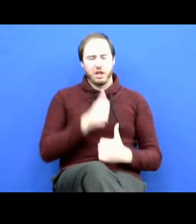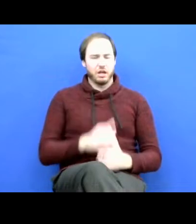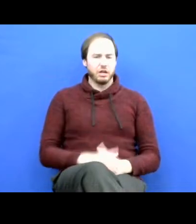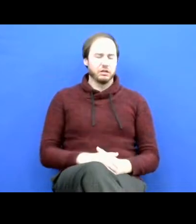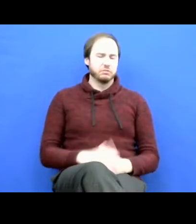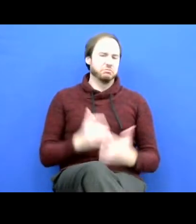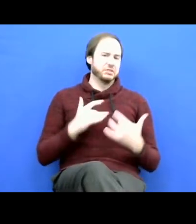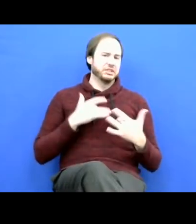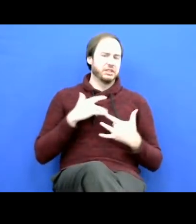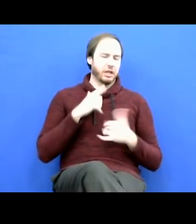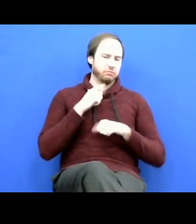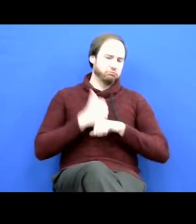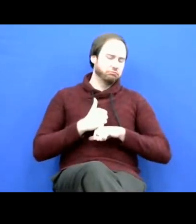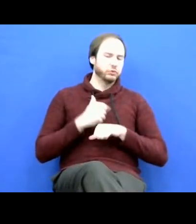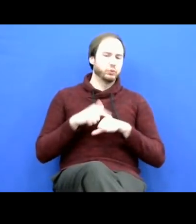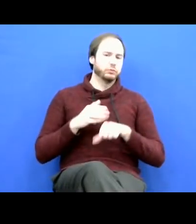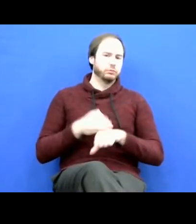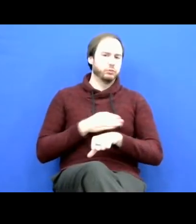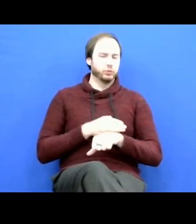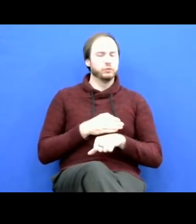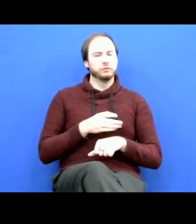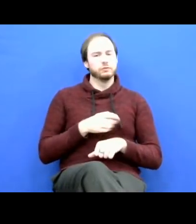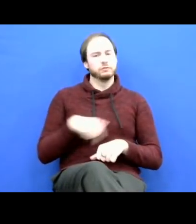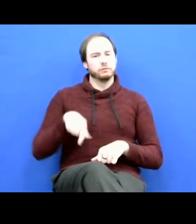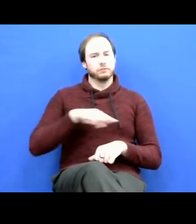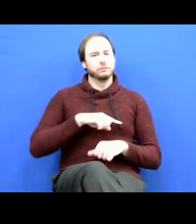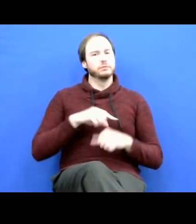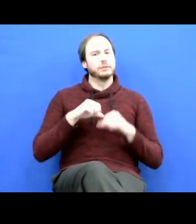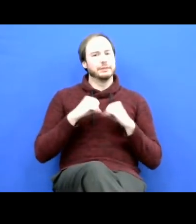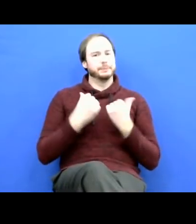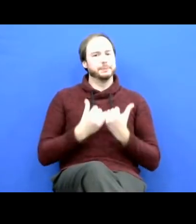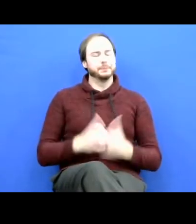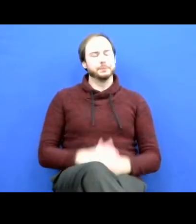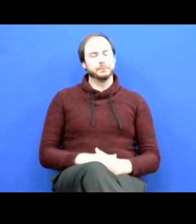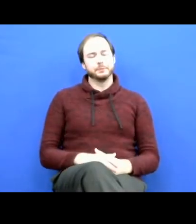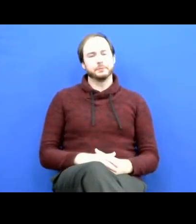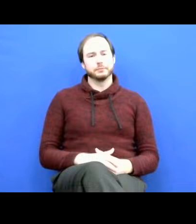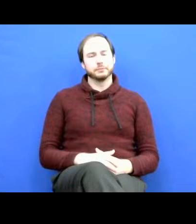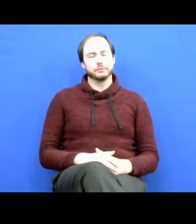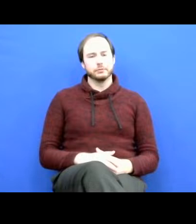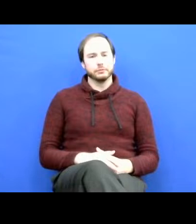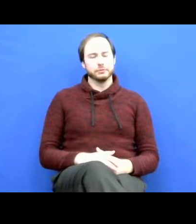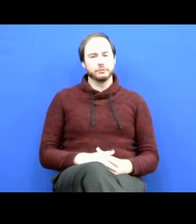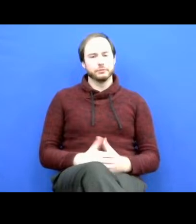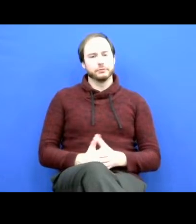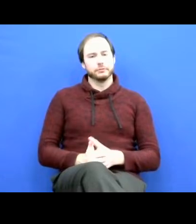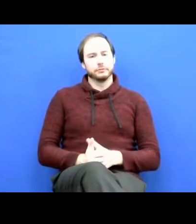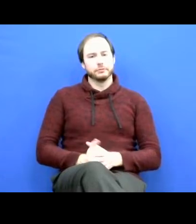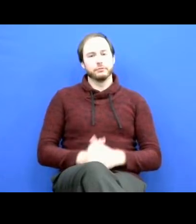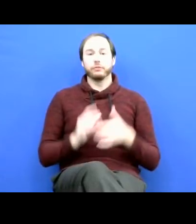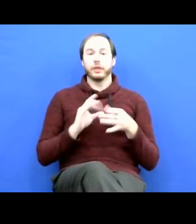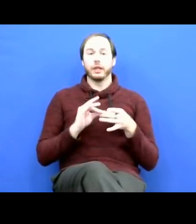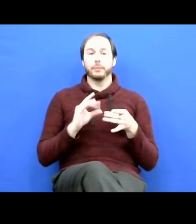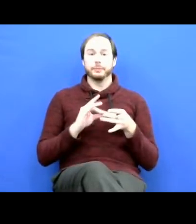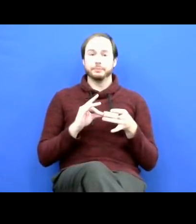I'm excited to see what can be done with this new software. So anything